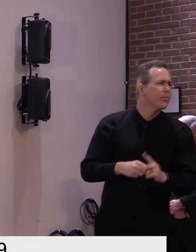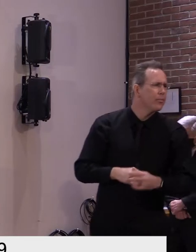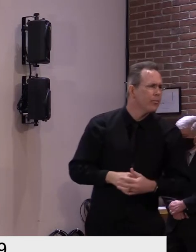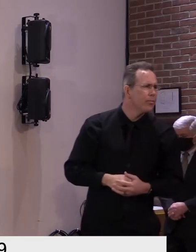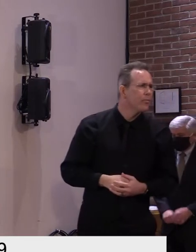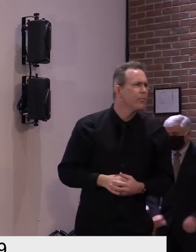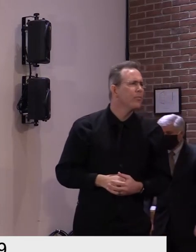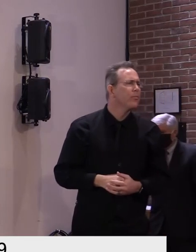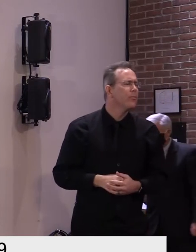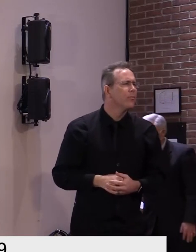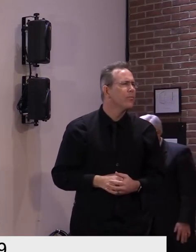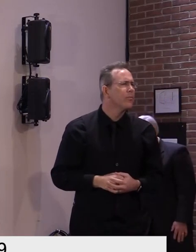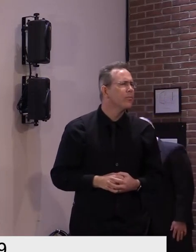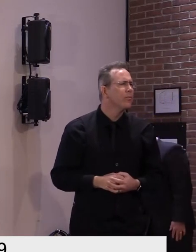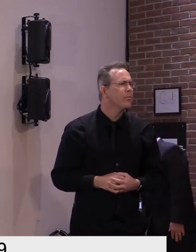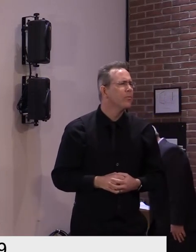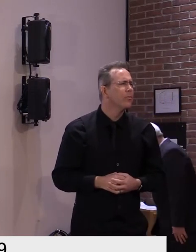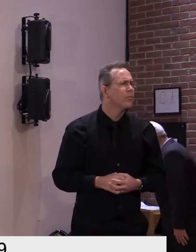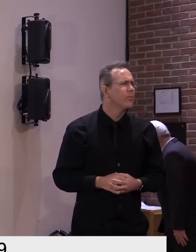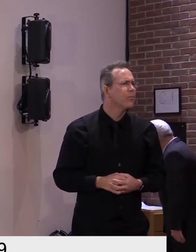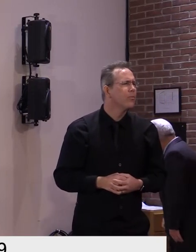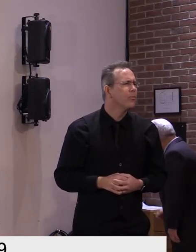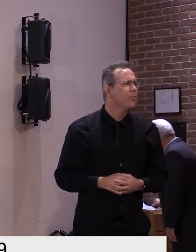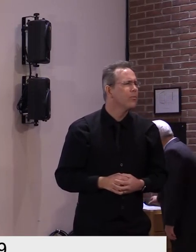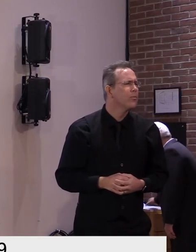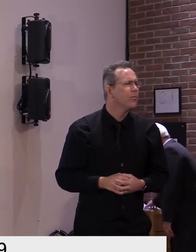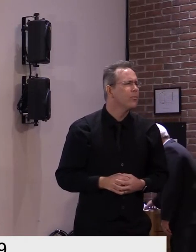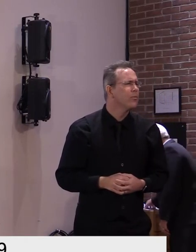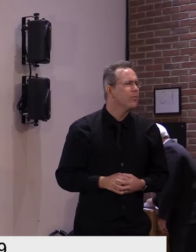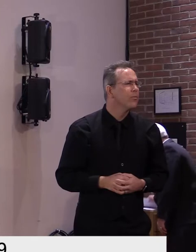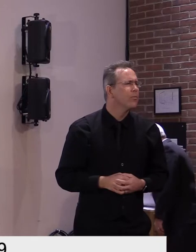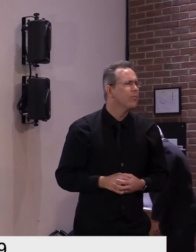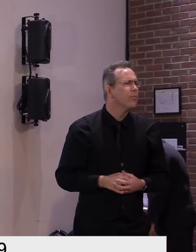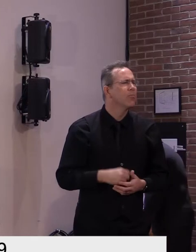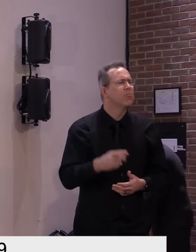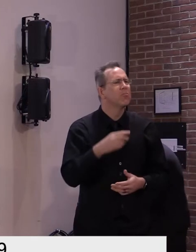And if we have an estimate on how many teachers have received a shot so far.